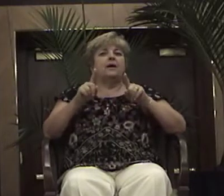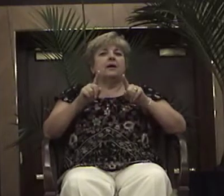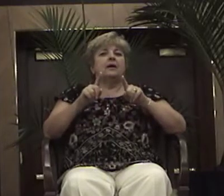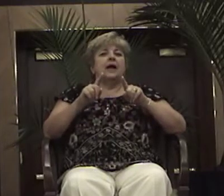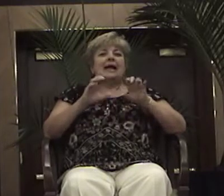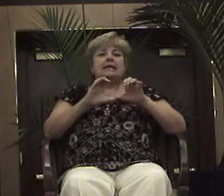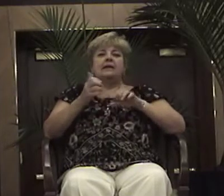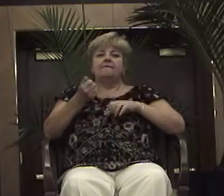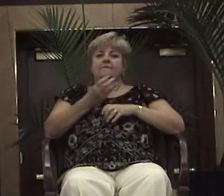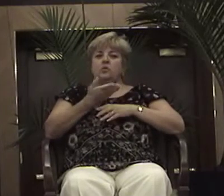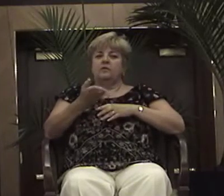forget.